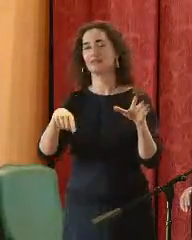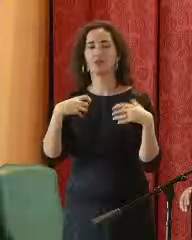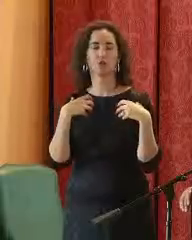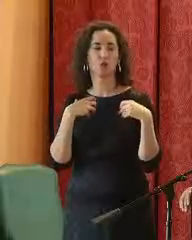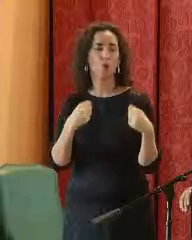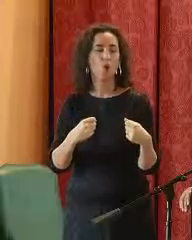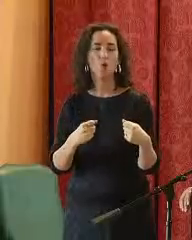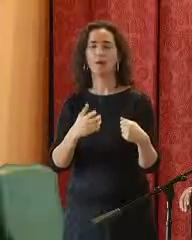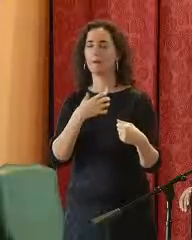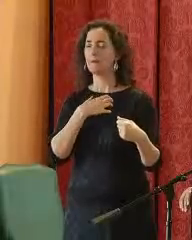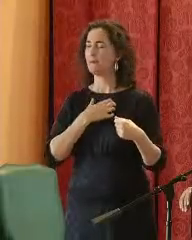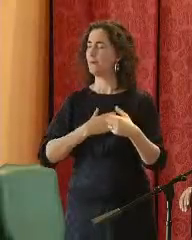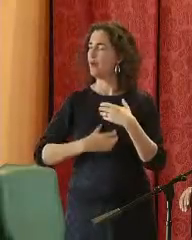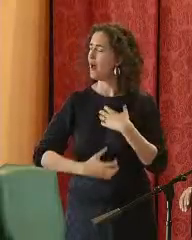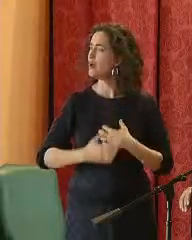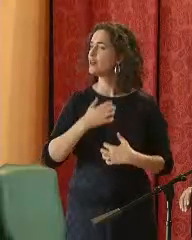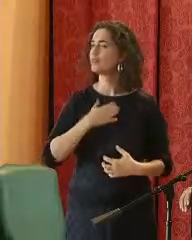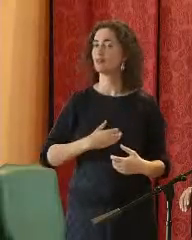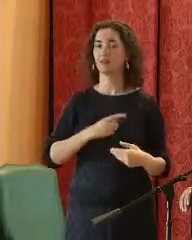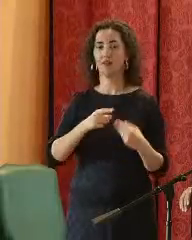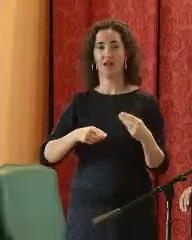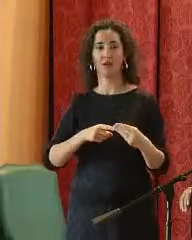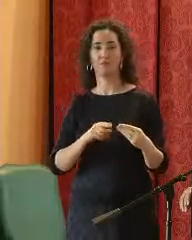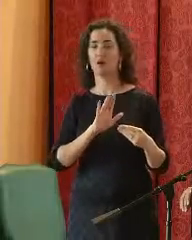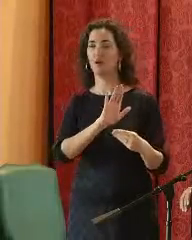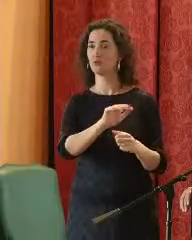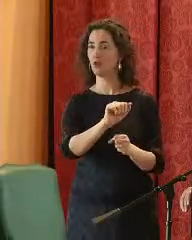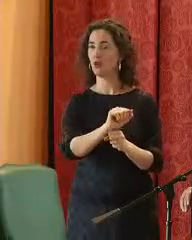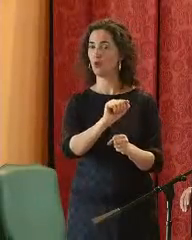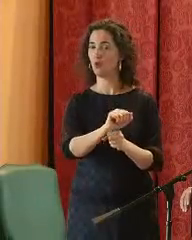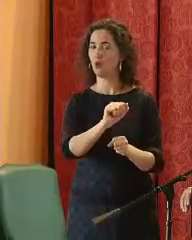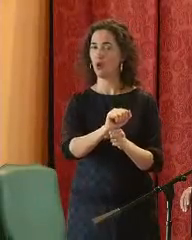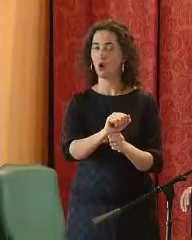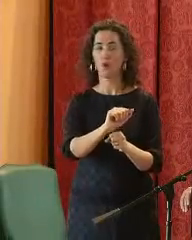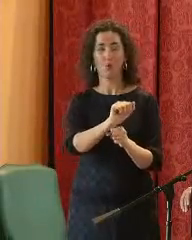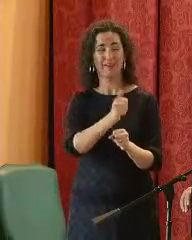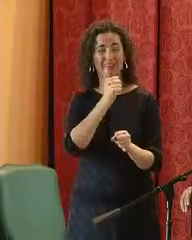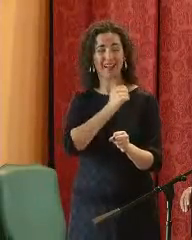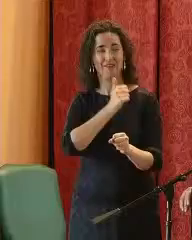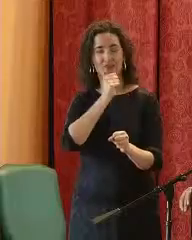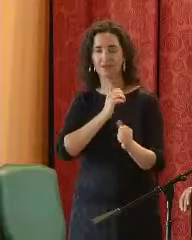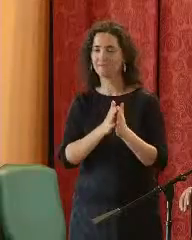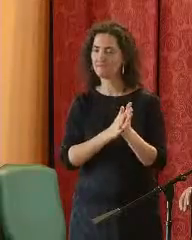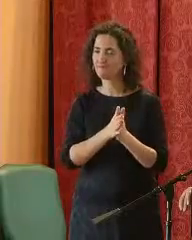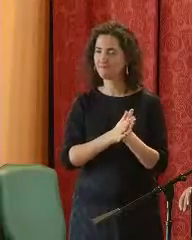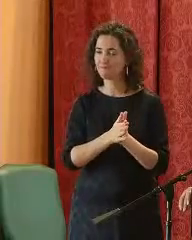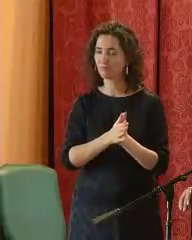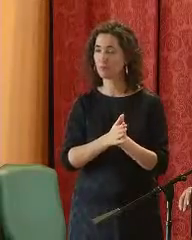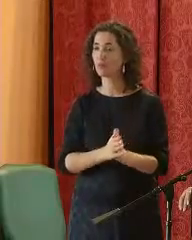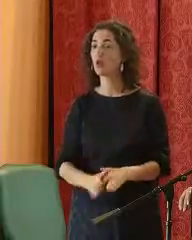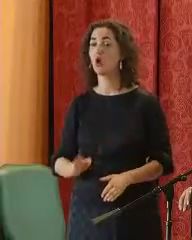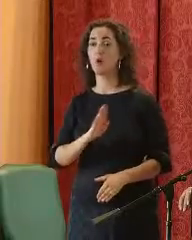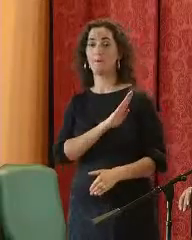and passionate about the work that they do every single day. The board of directors provide an amazing